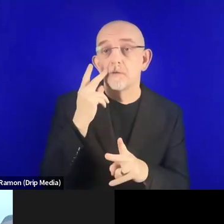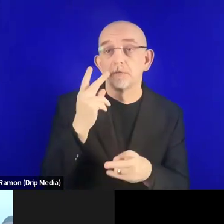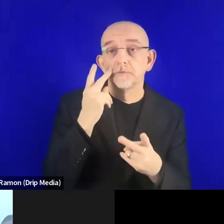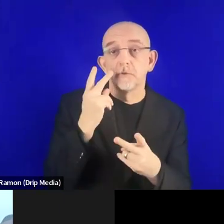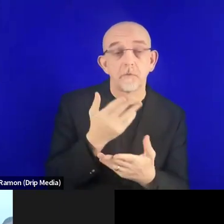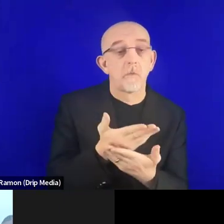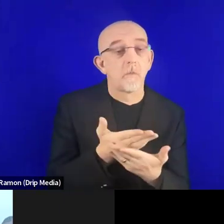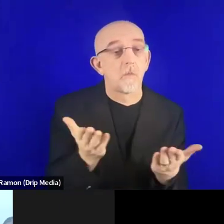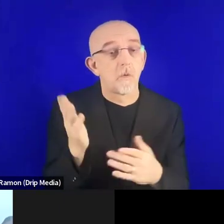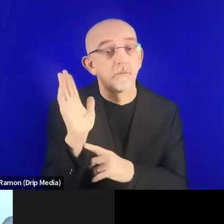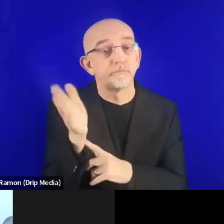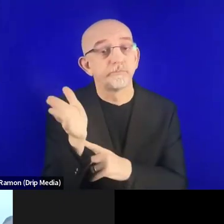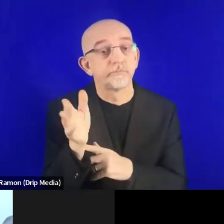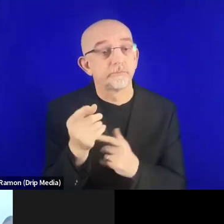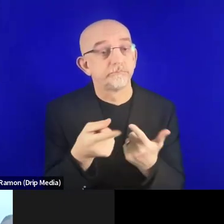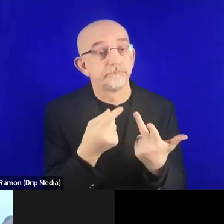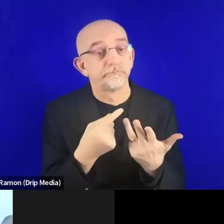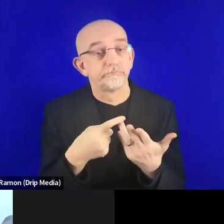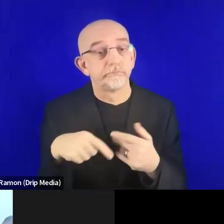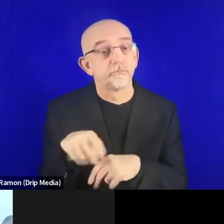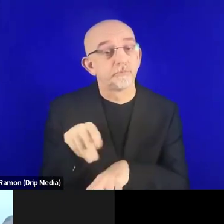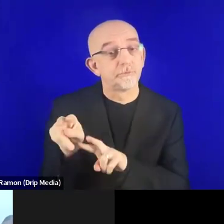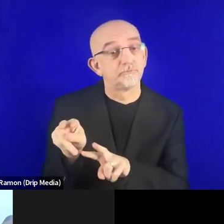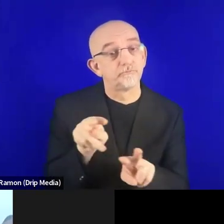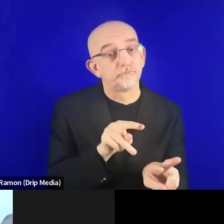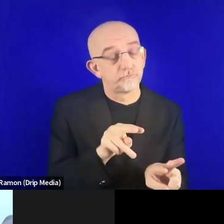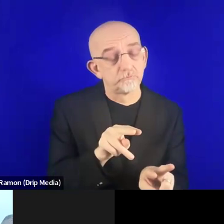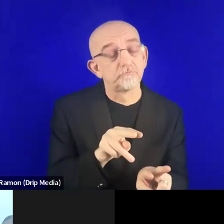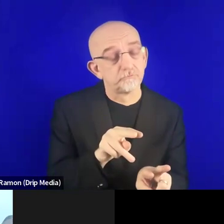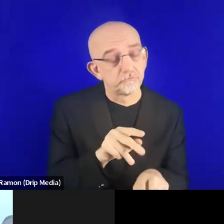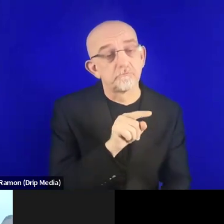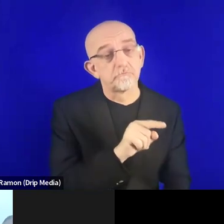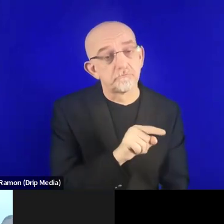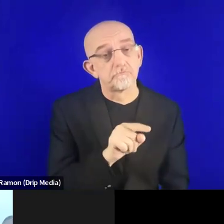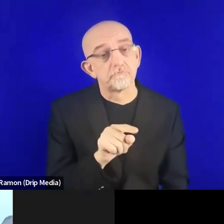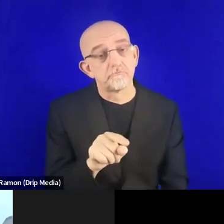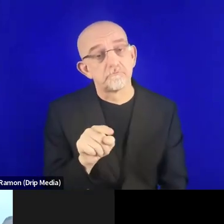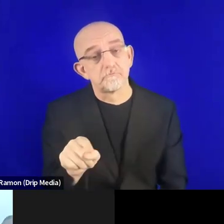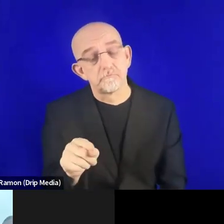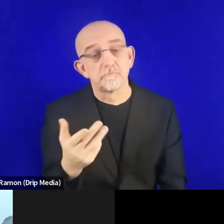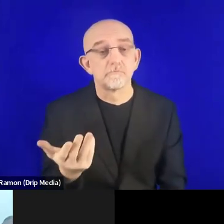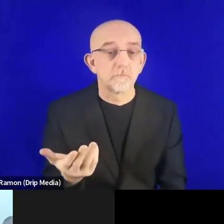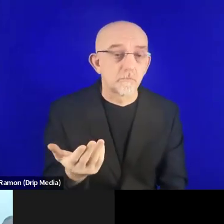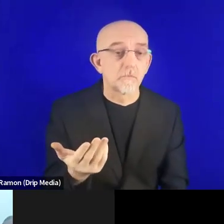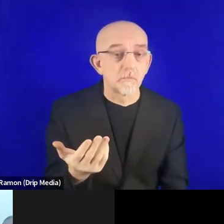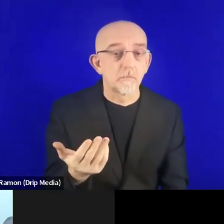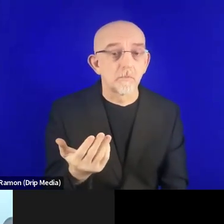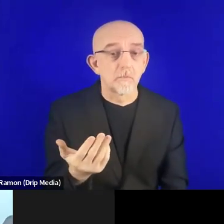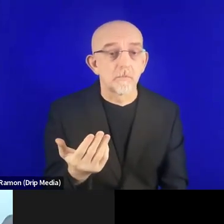poverty level. Many of them are poor, and also they need a kind of safety net to also help them out of